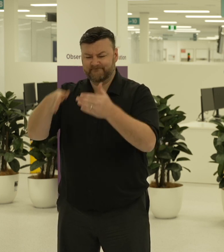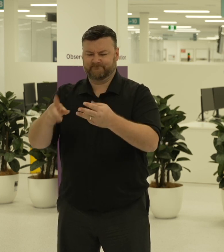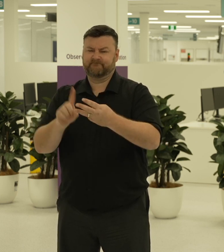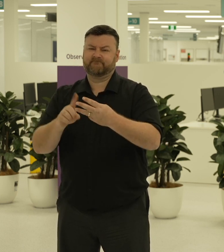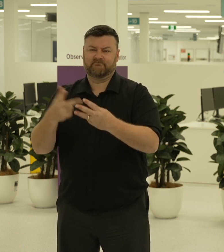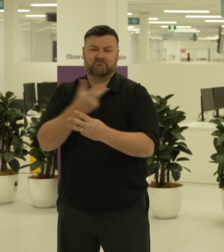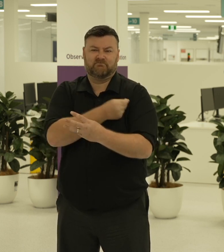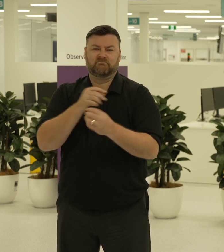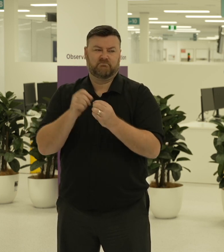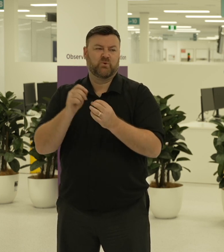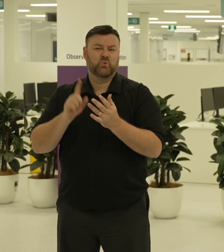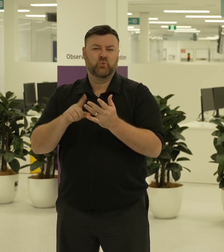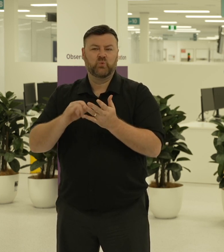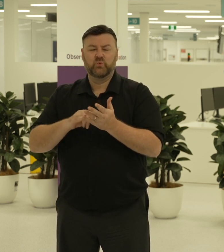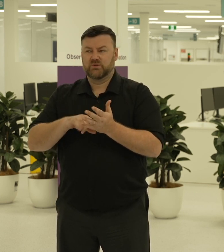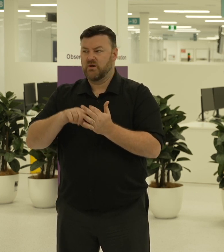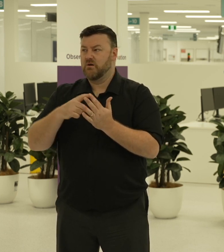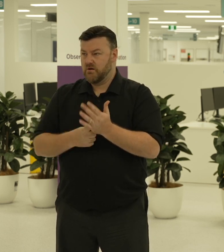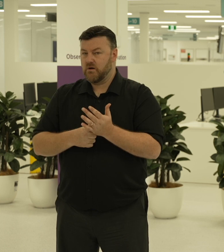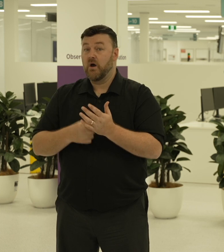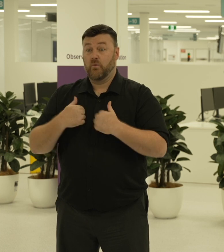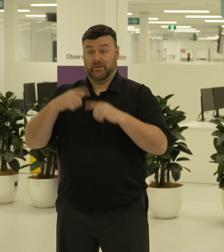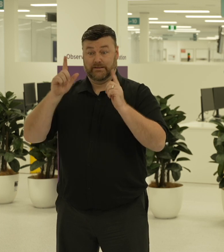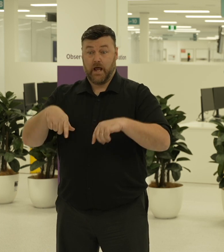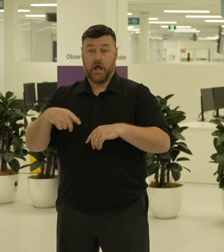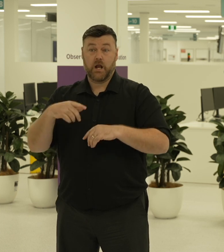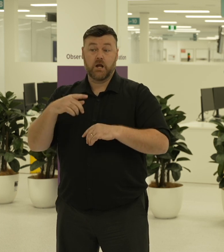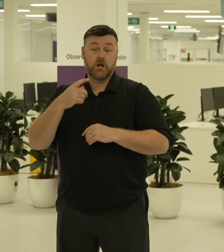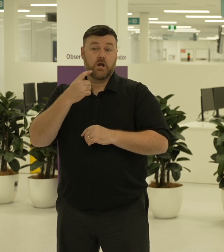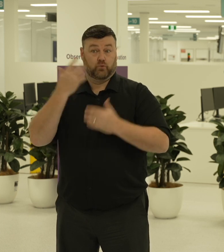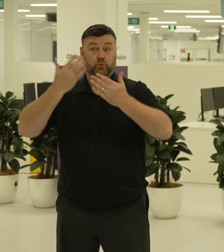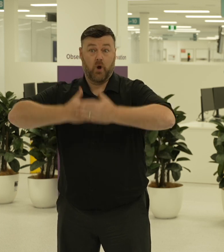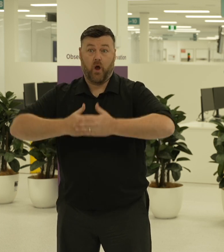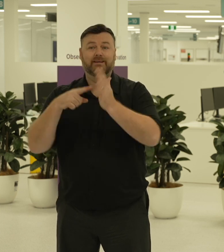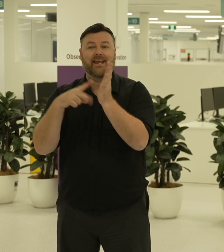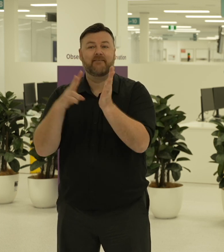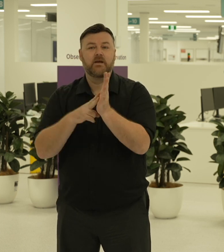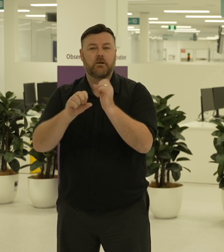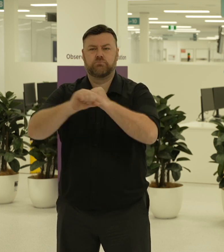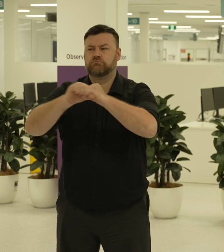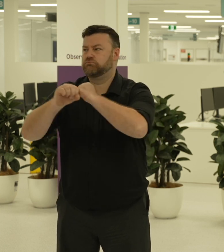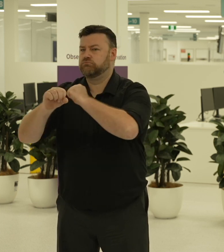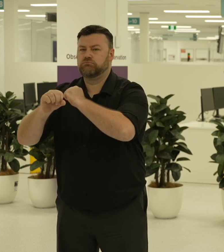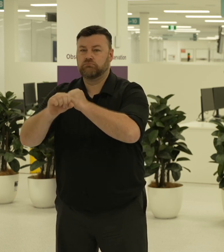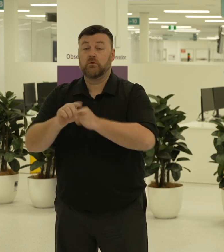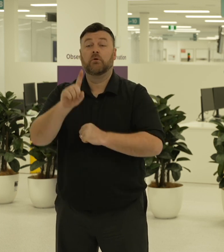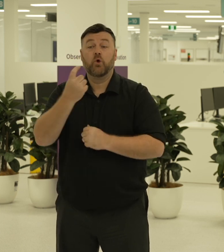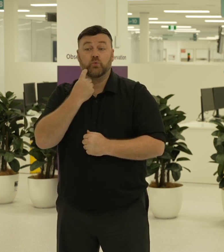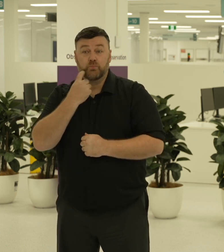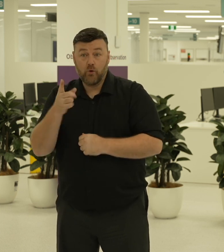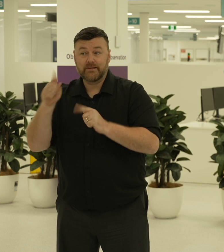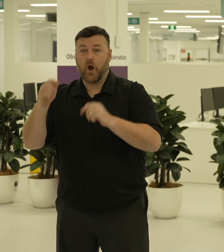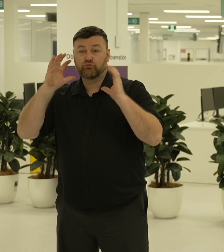arms. We will start having that TV campaign commencing tonight. Tomorrow it will be on